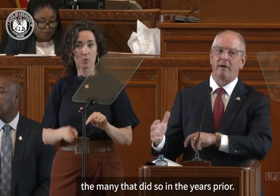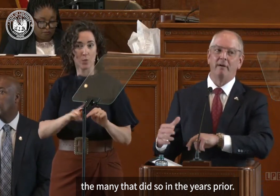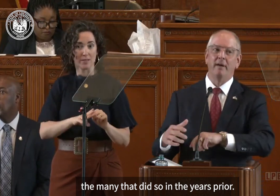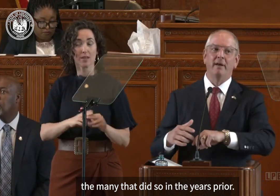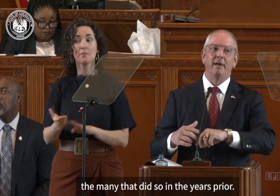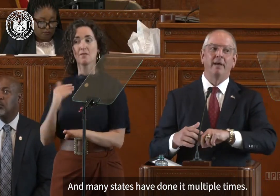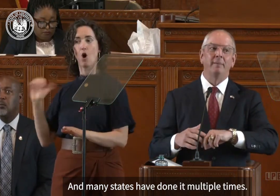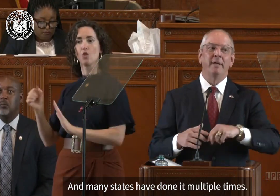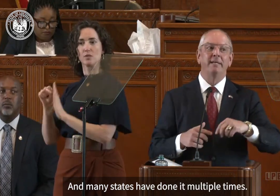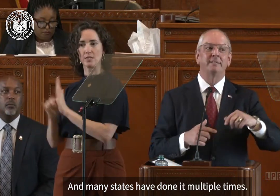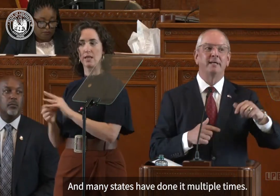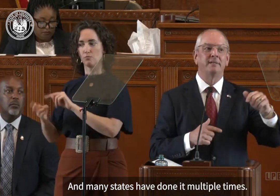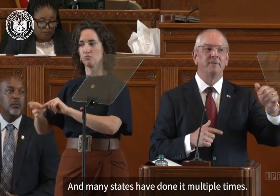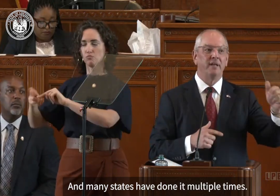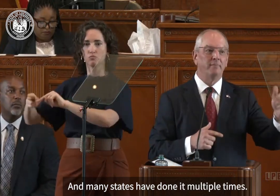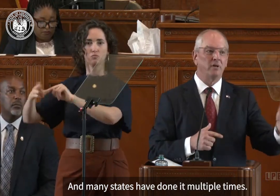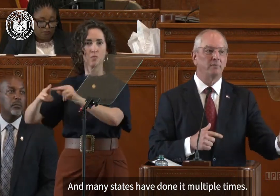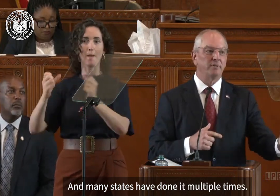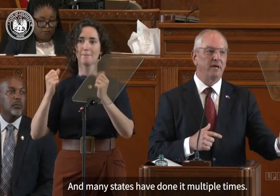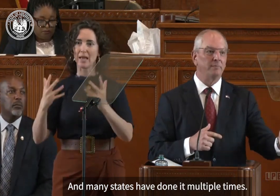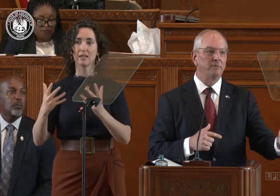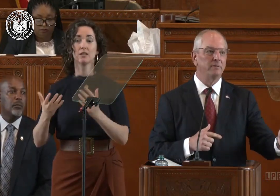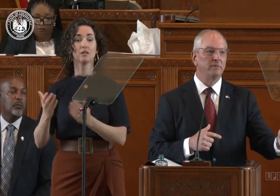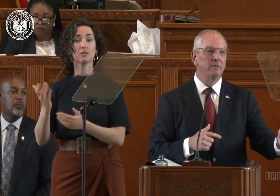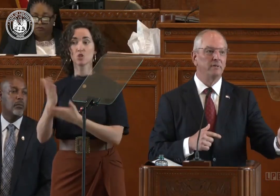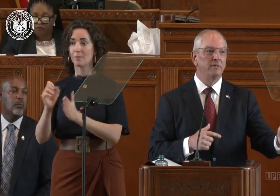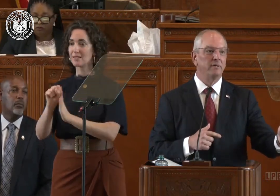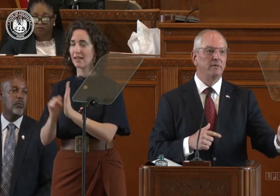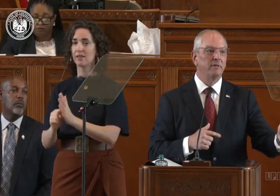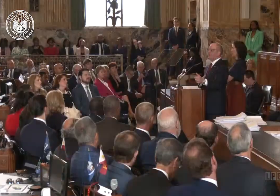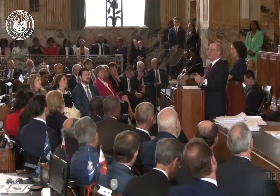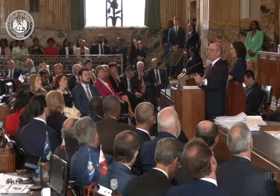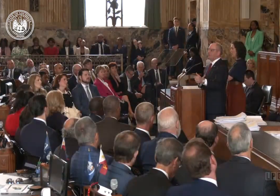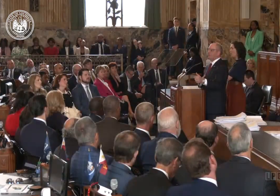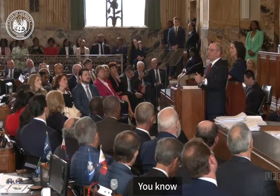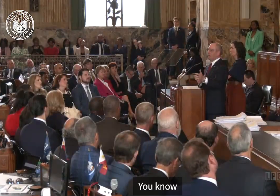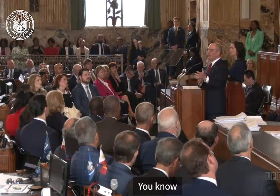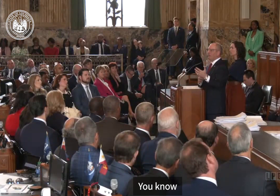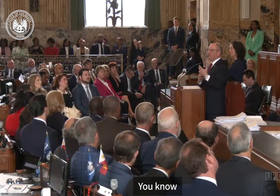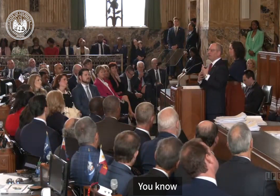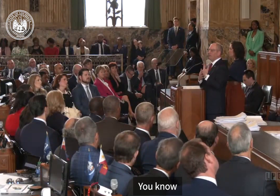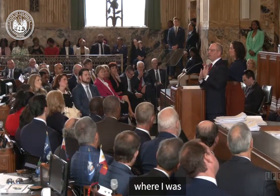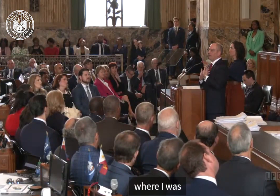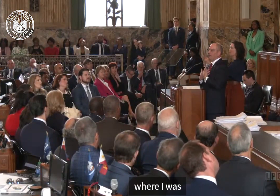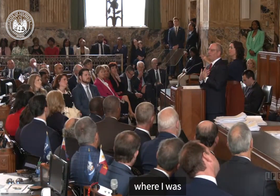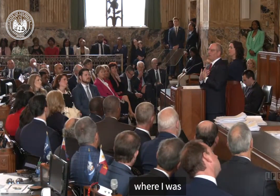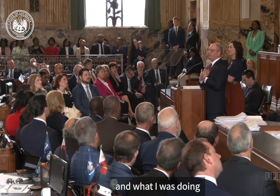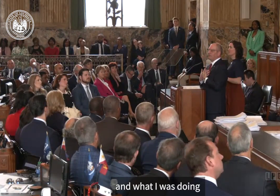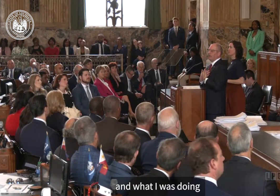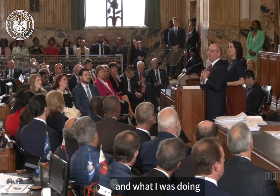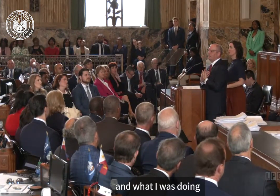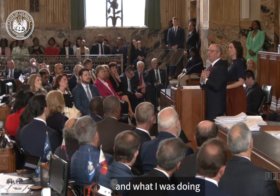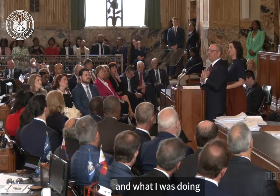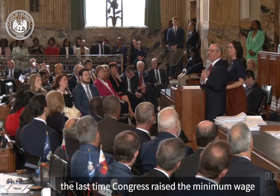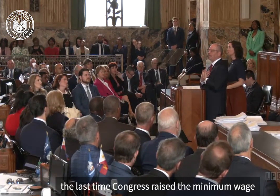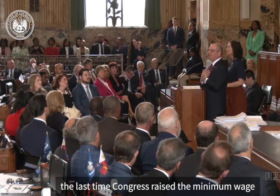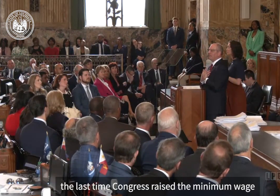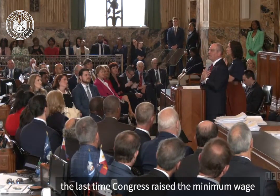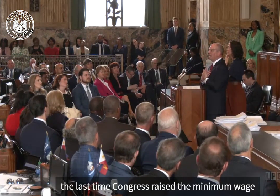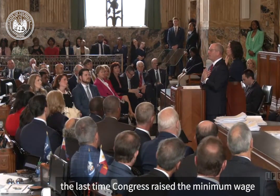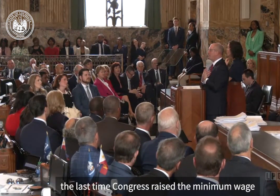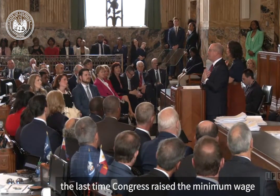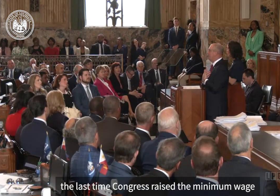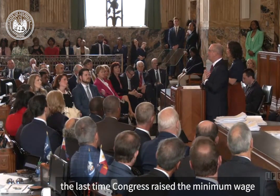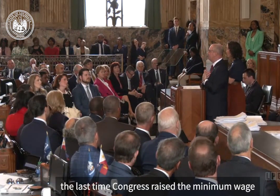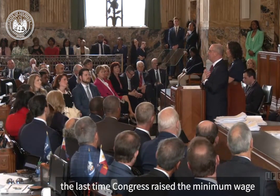years prior, and many states have done it multiple times. You know what, where I was and what I was doing the last